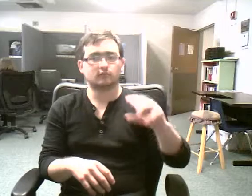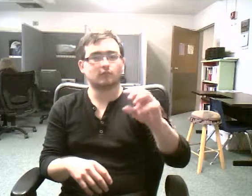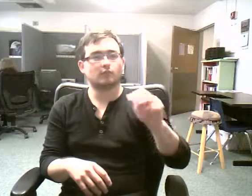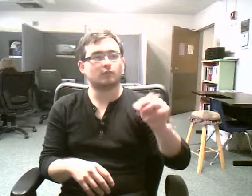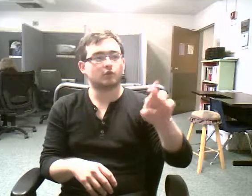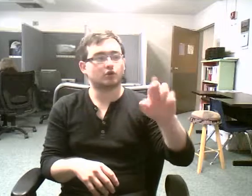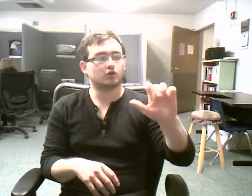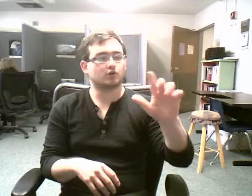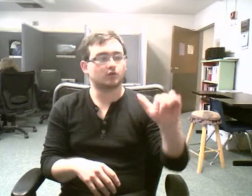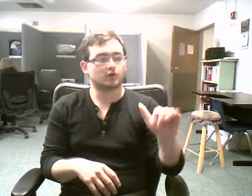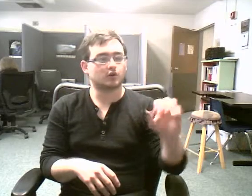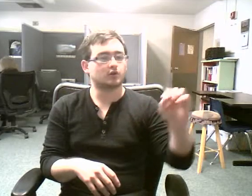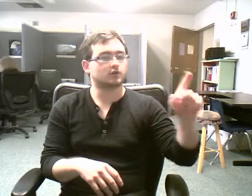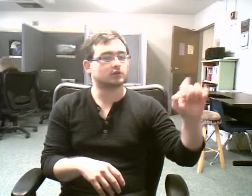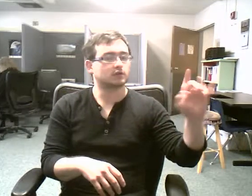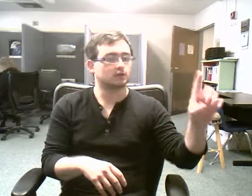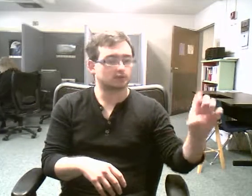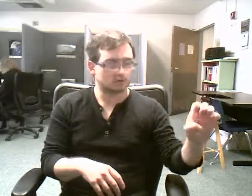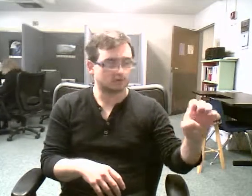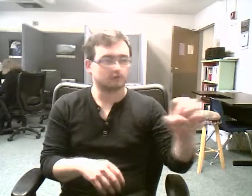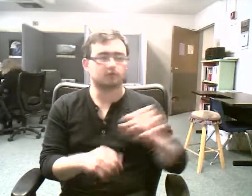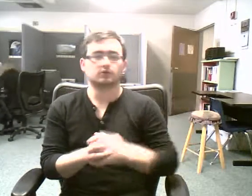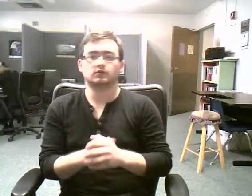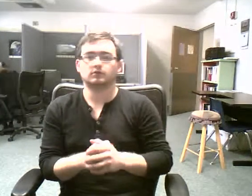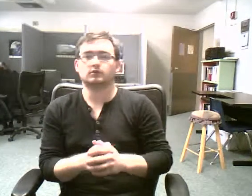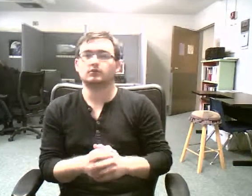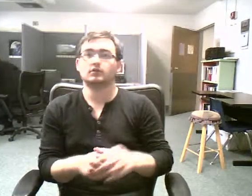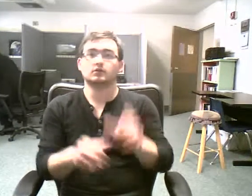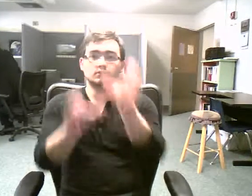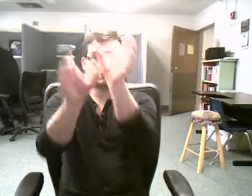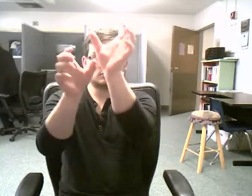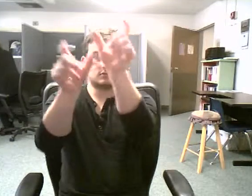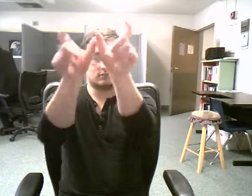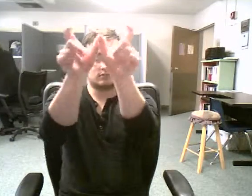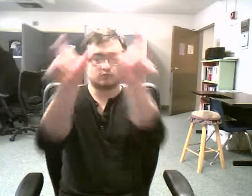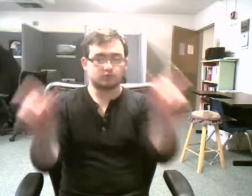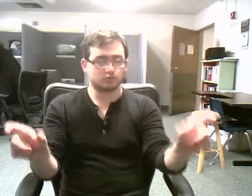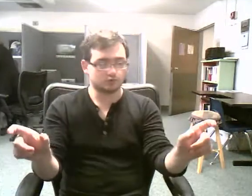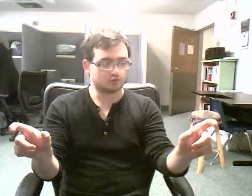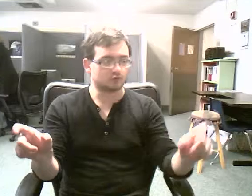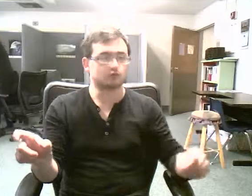nice shiny silver colored metal, and oxygen gas then is given off into the atmosphere.